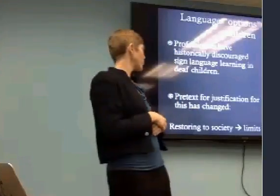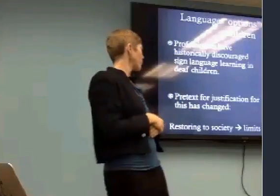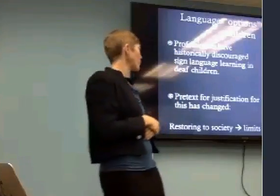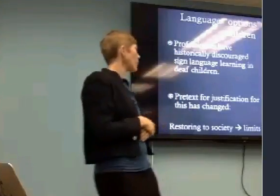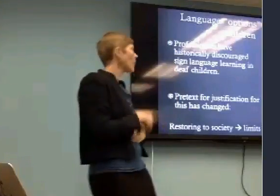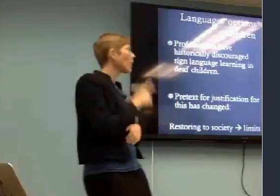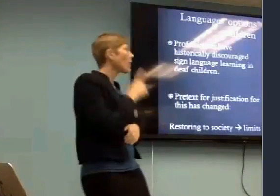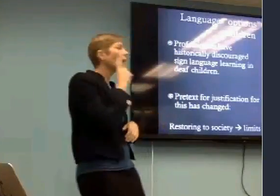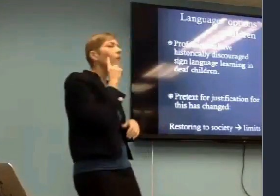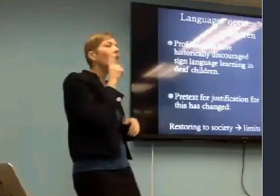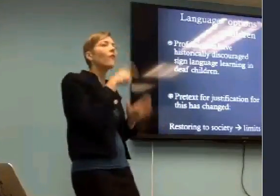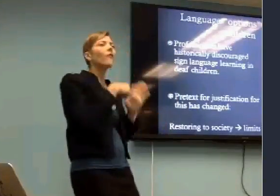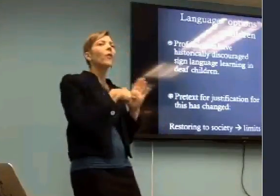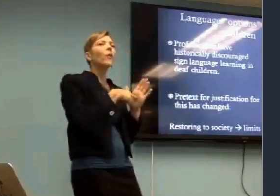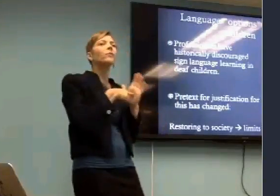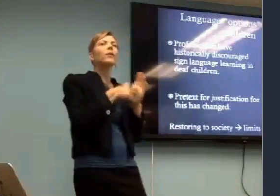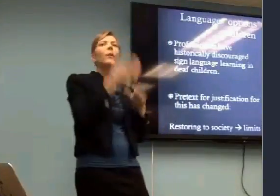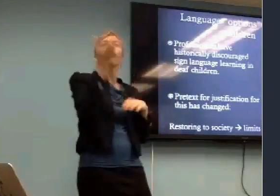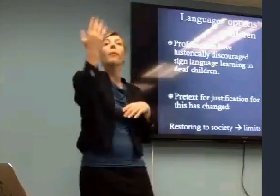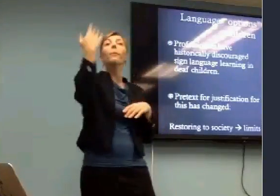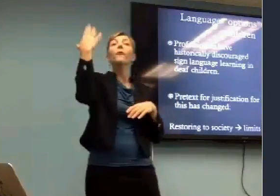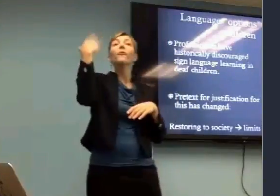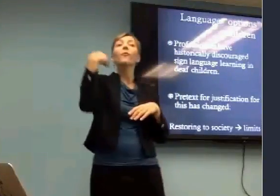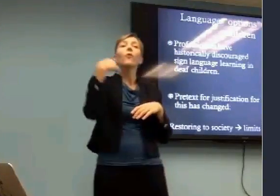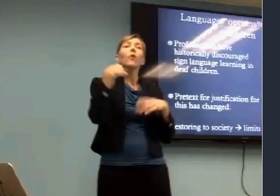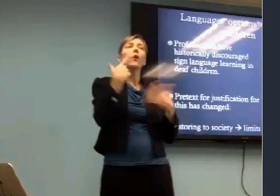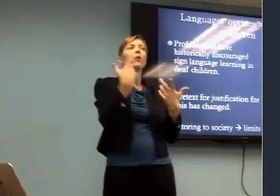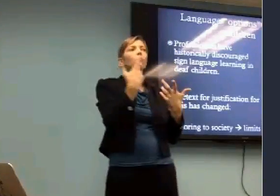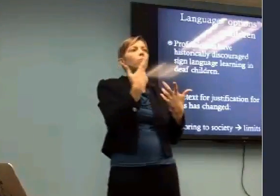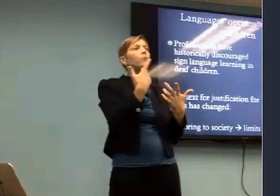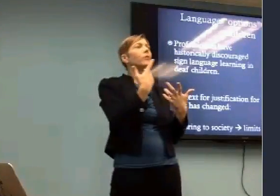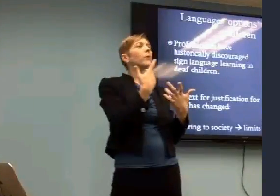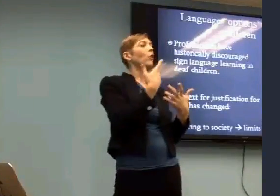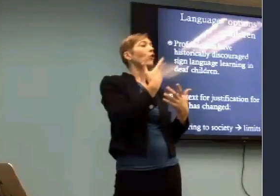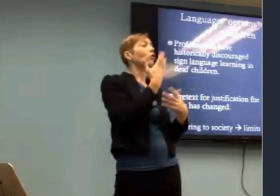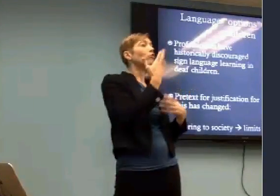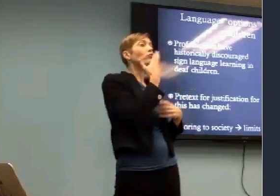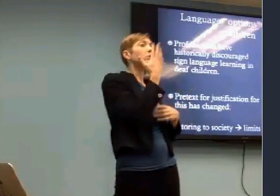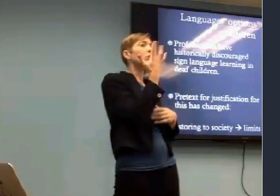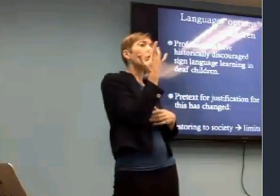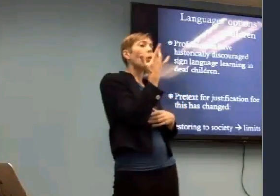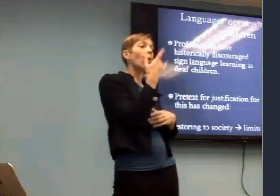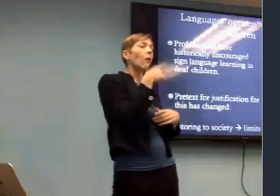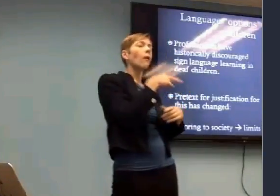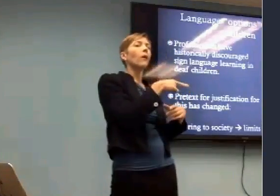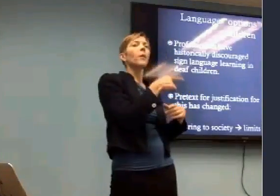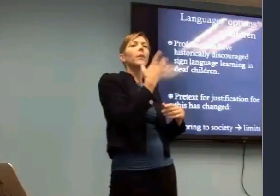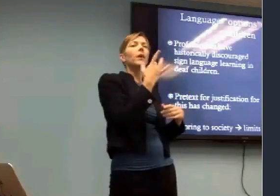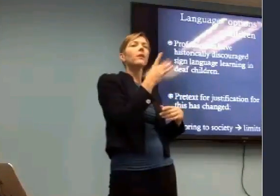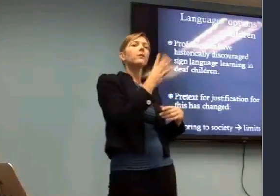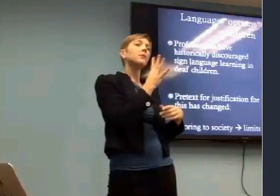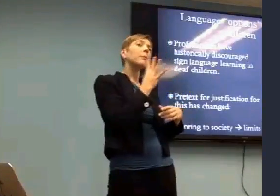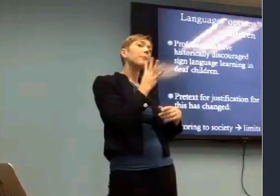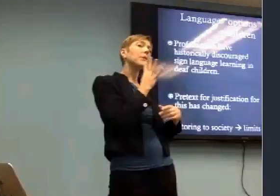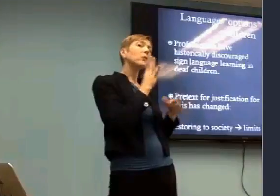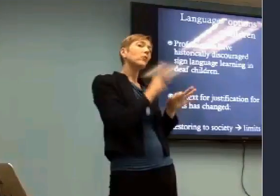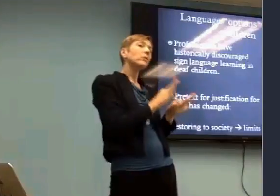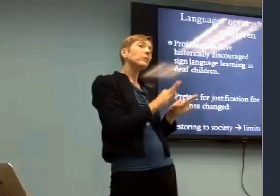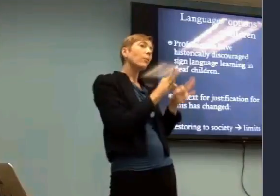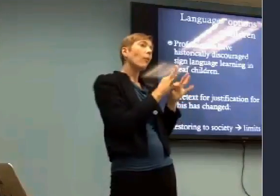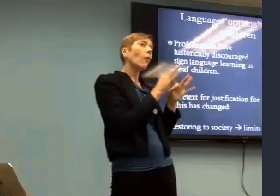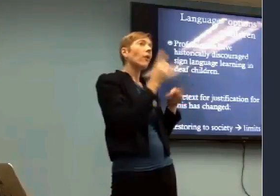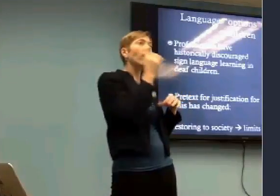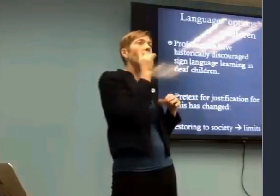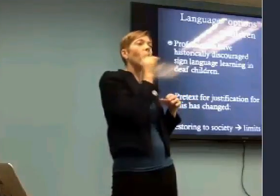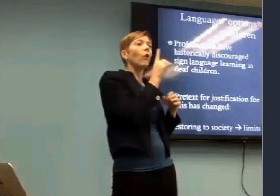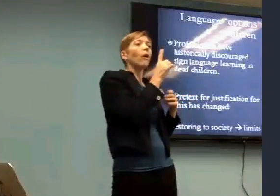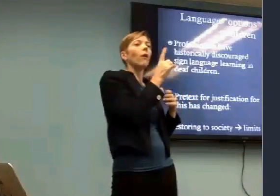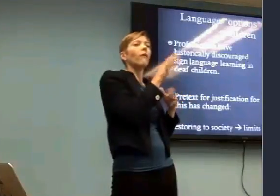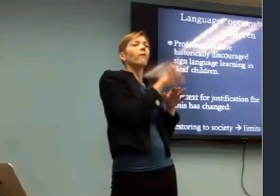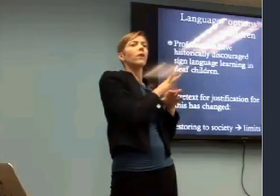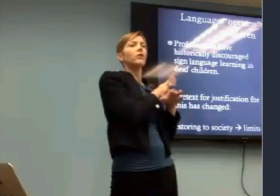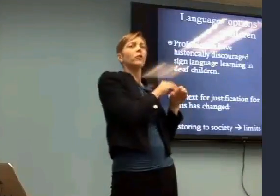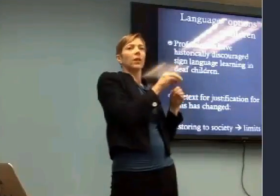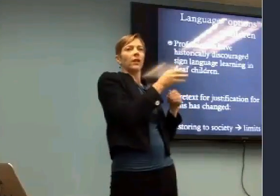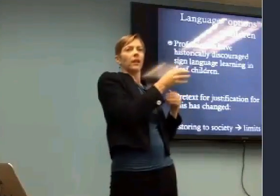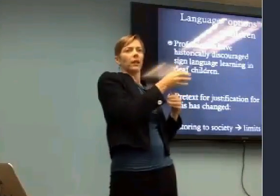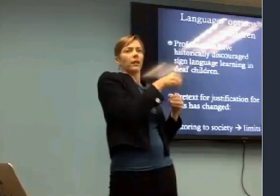time. For example, in the past, the rationale was that spoken language